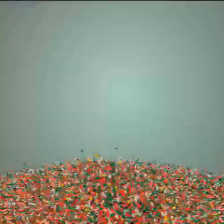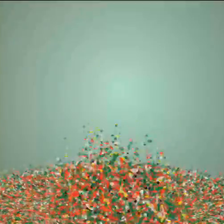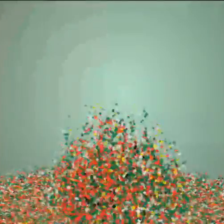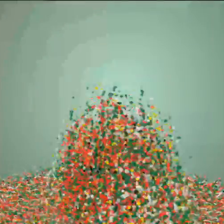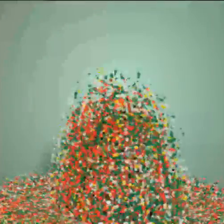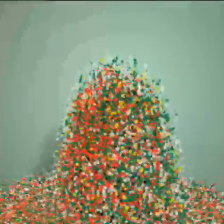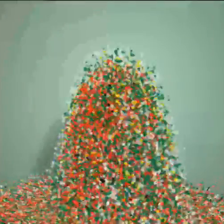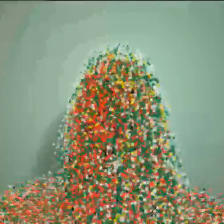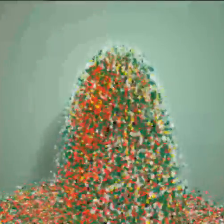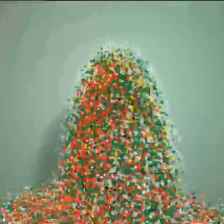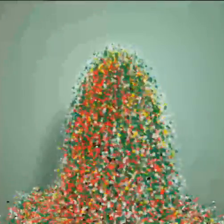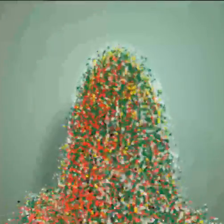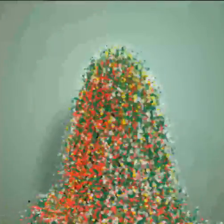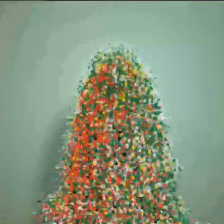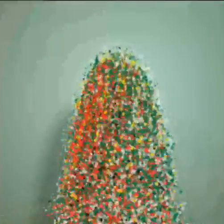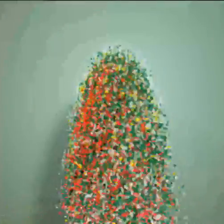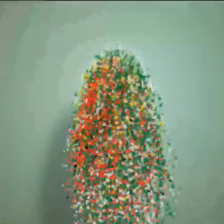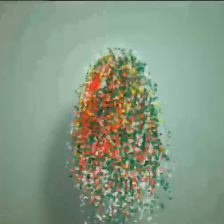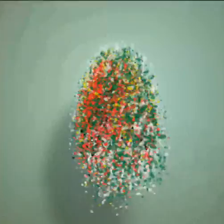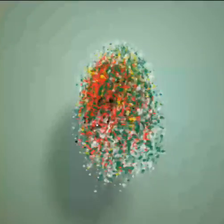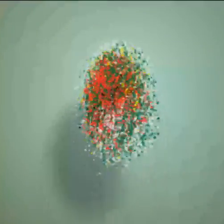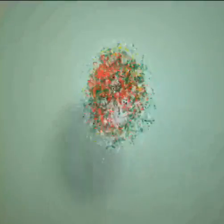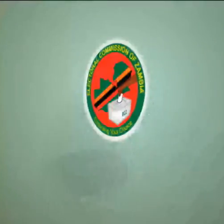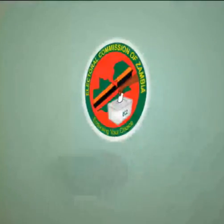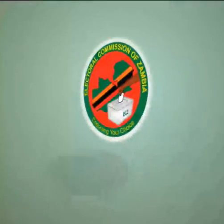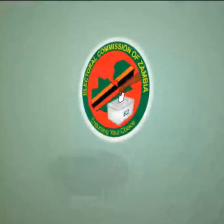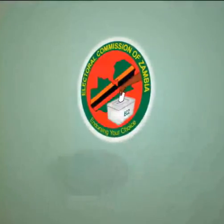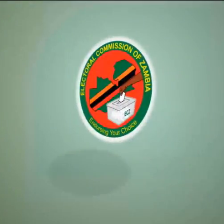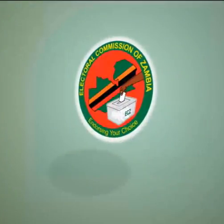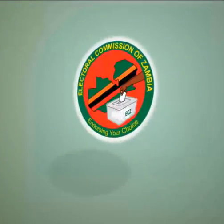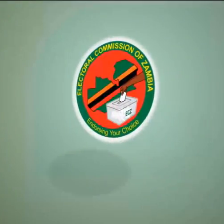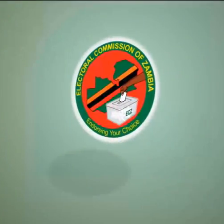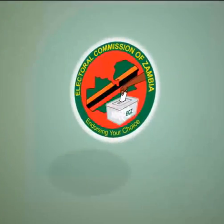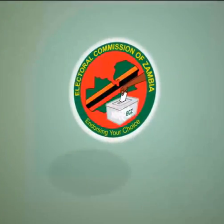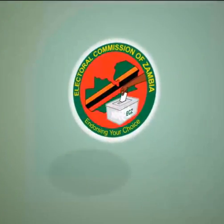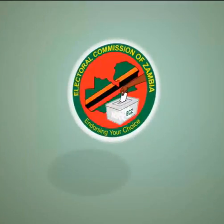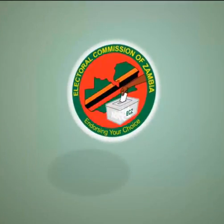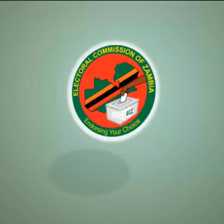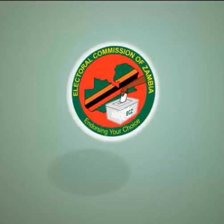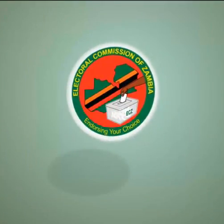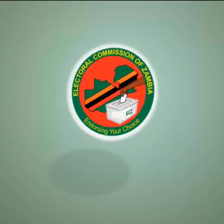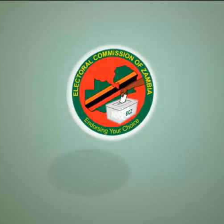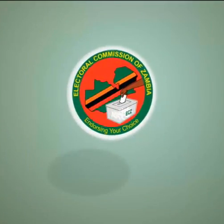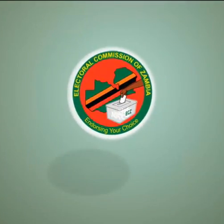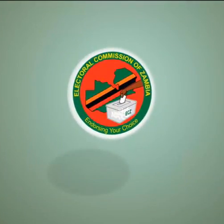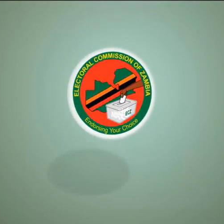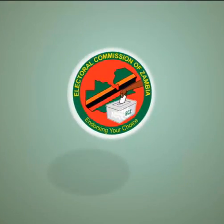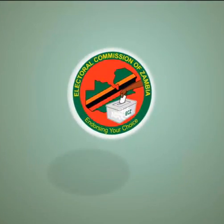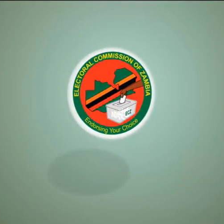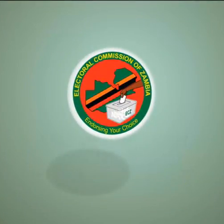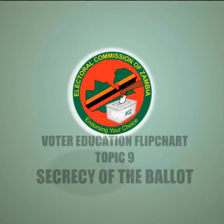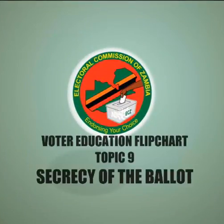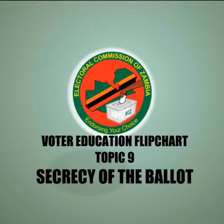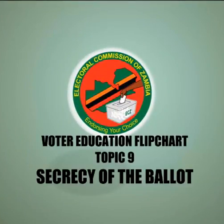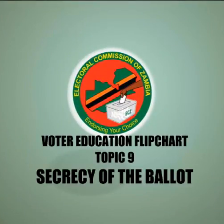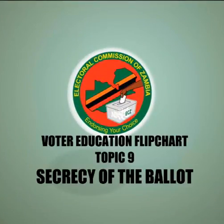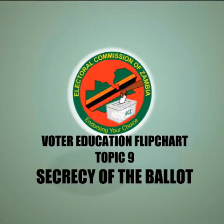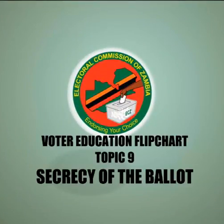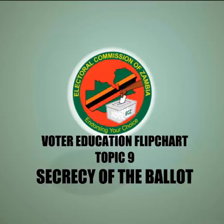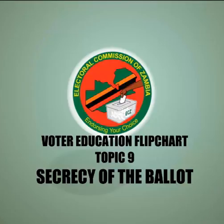It's alright. It is your fault. It is your choice.